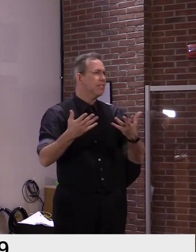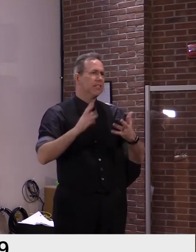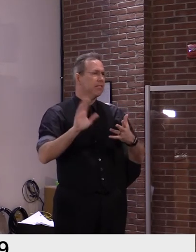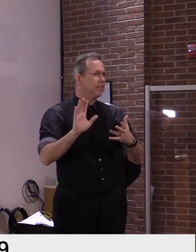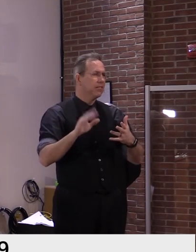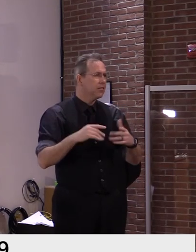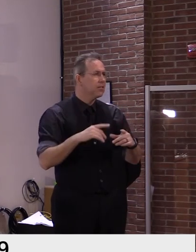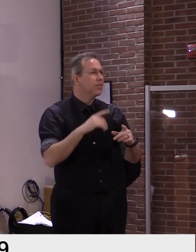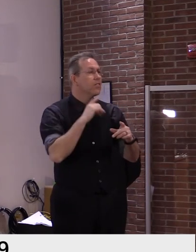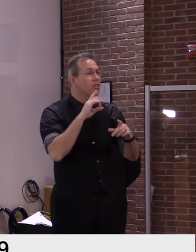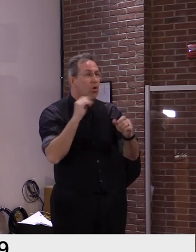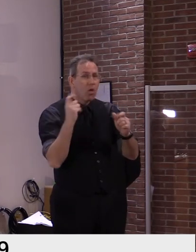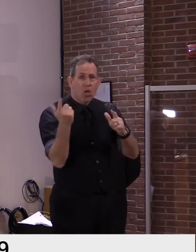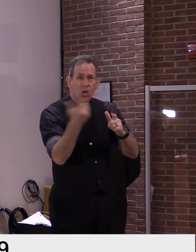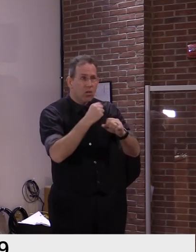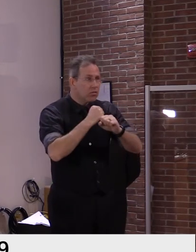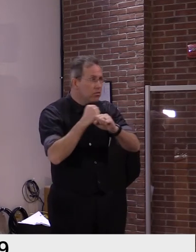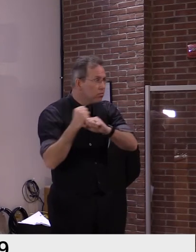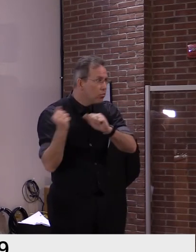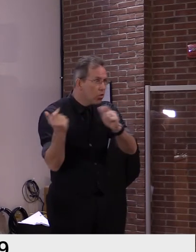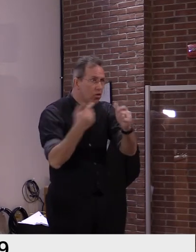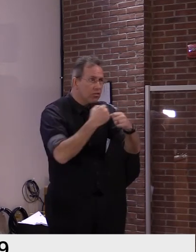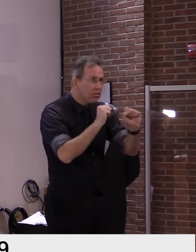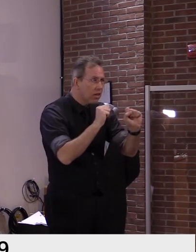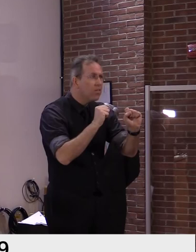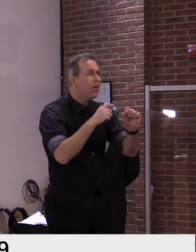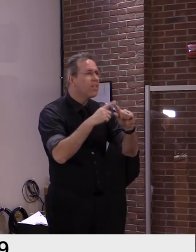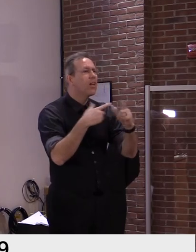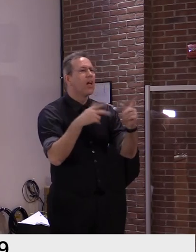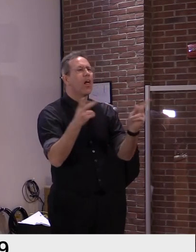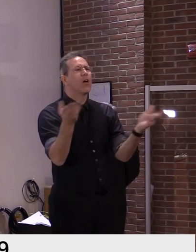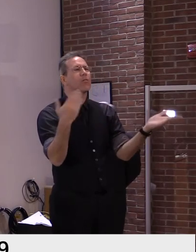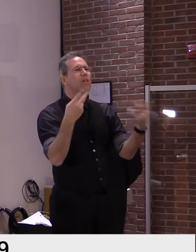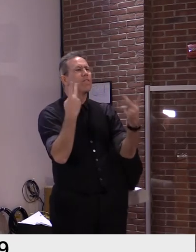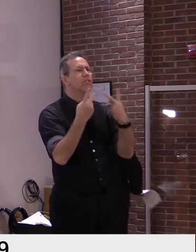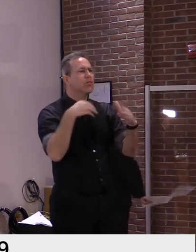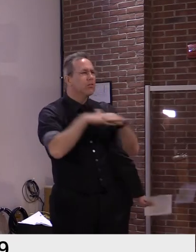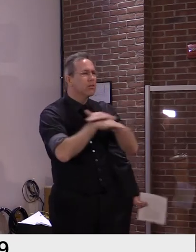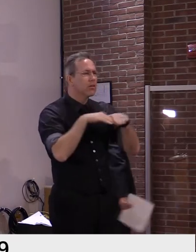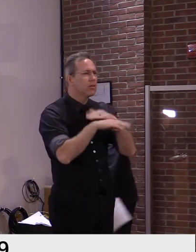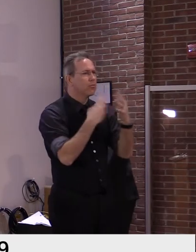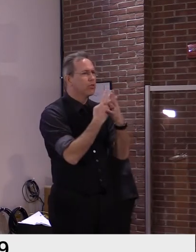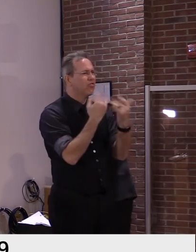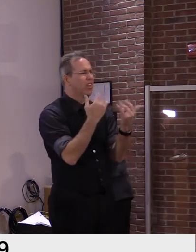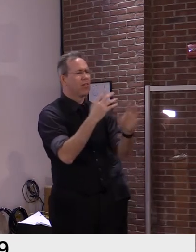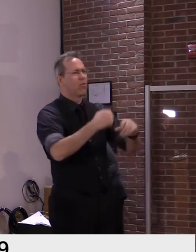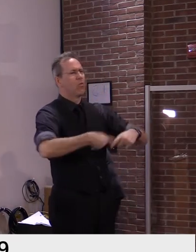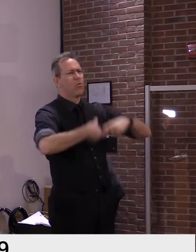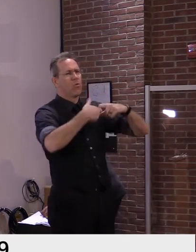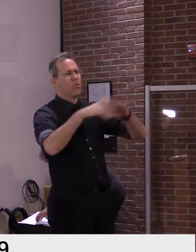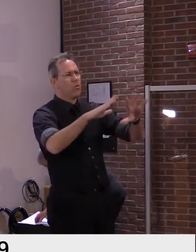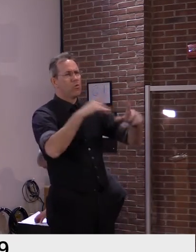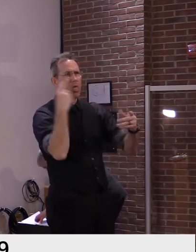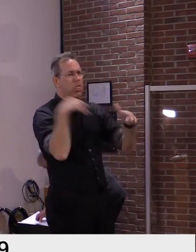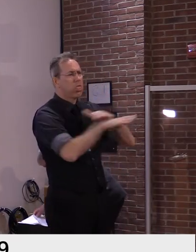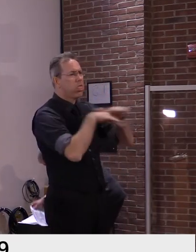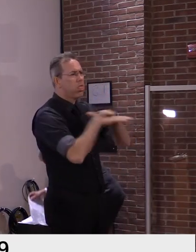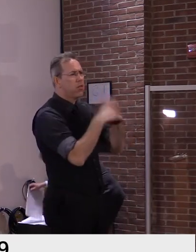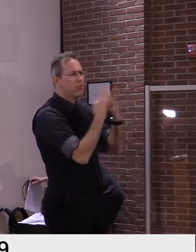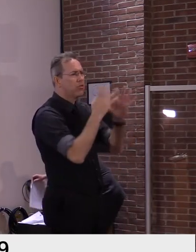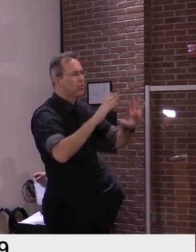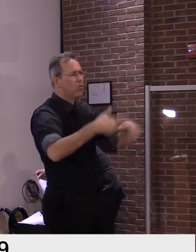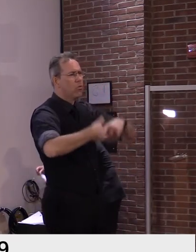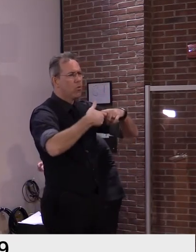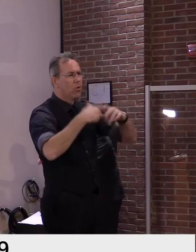we introduce anyone from the outside coming in. The reason we're doing the correctional officers is that is the